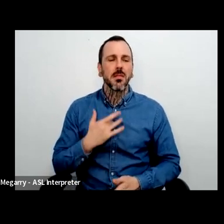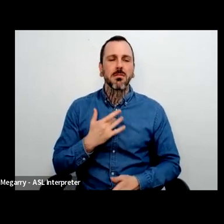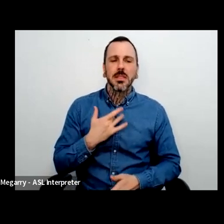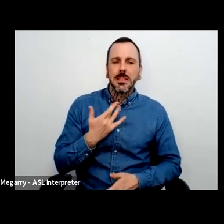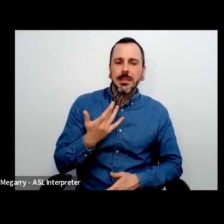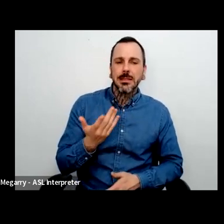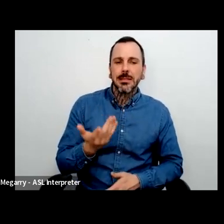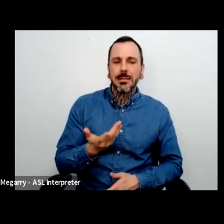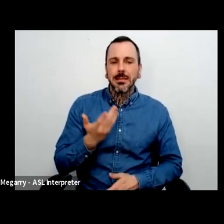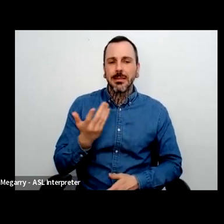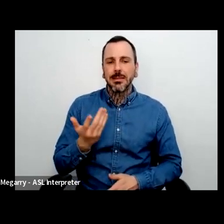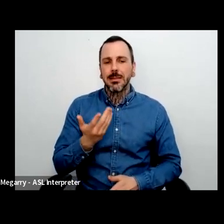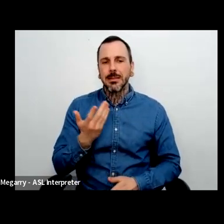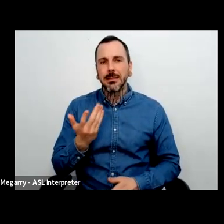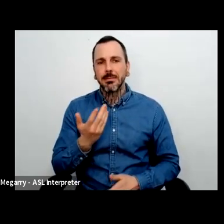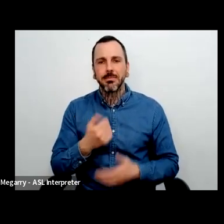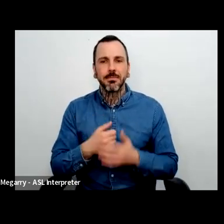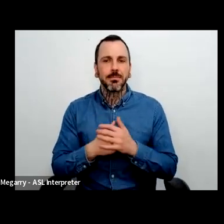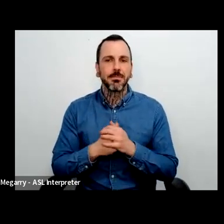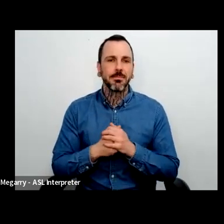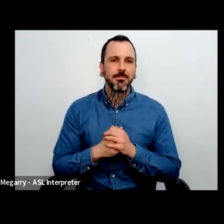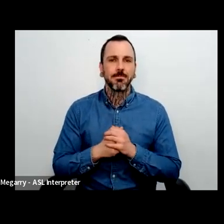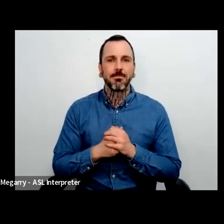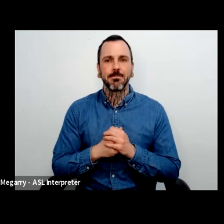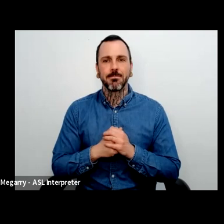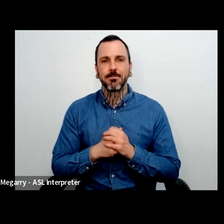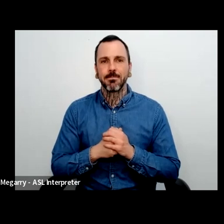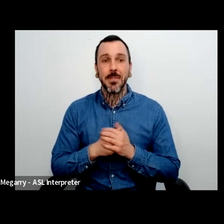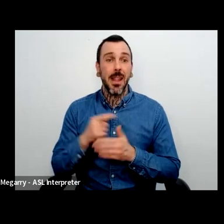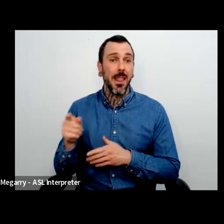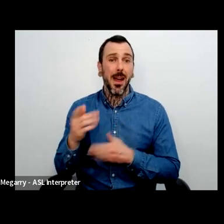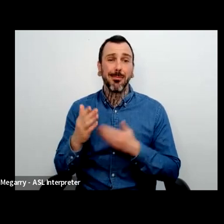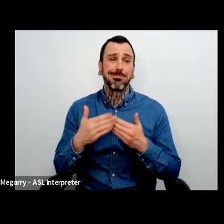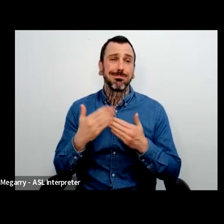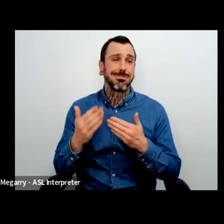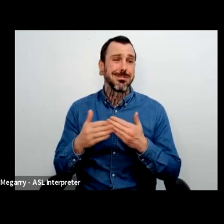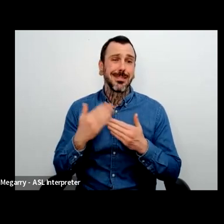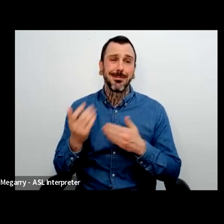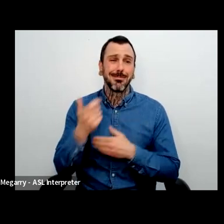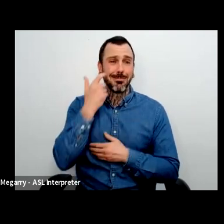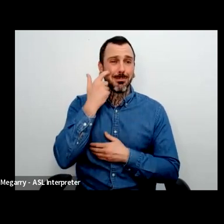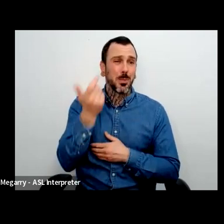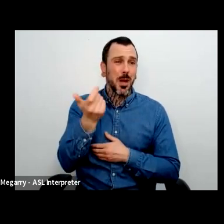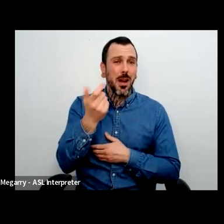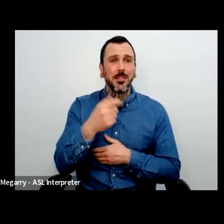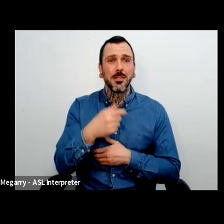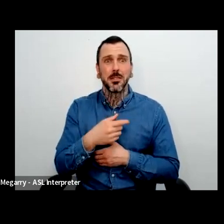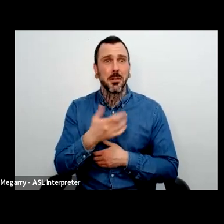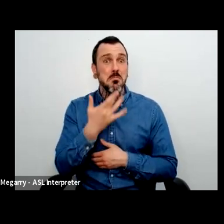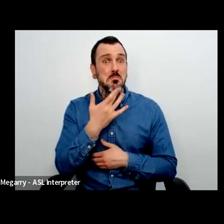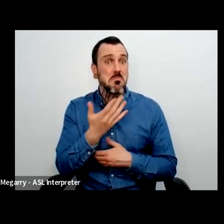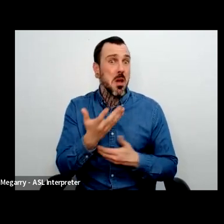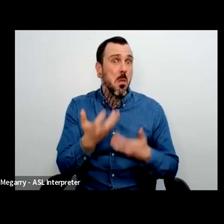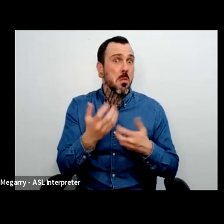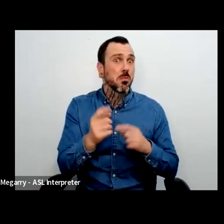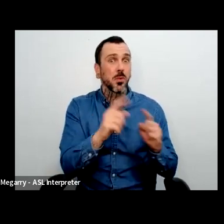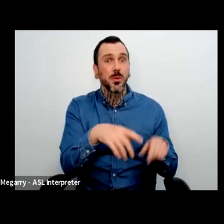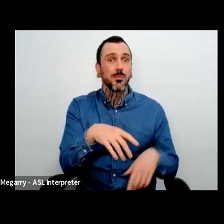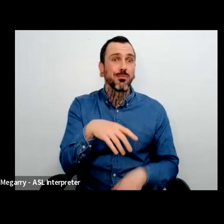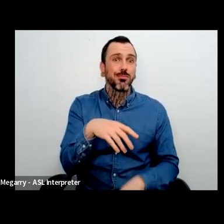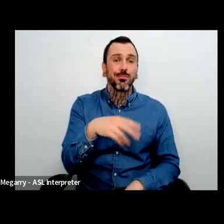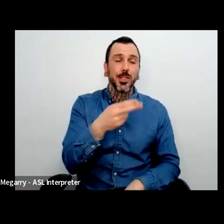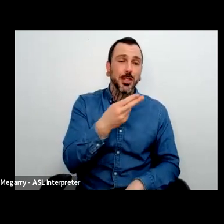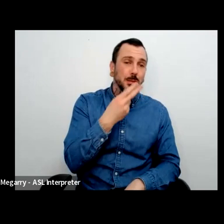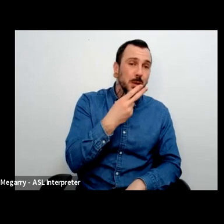of an ease of access. I can get whatever I want to eat, whatever I want to drink, whatever I want to smoke, whatever I want to